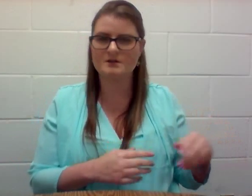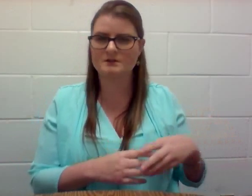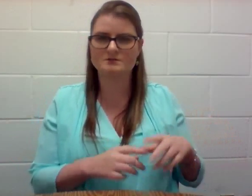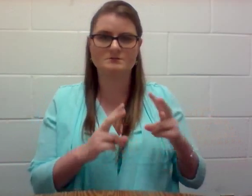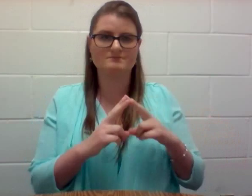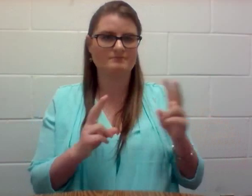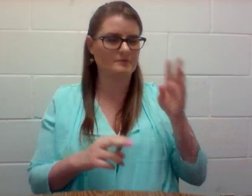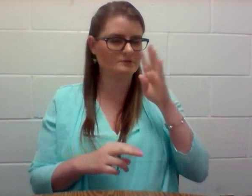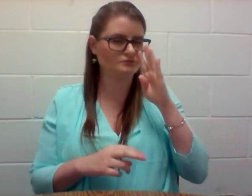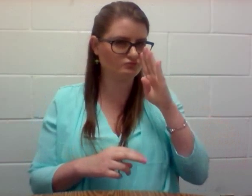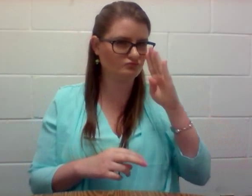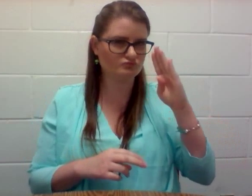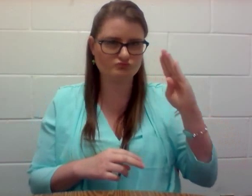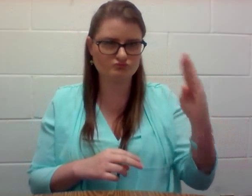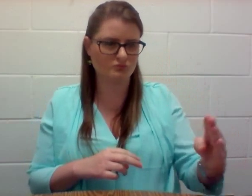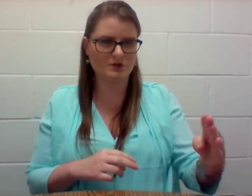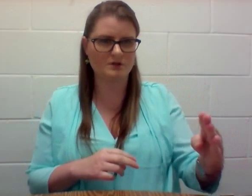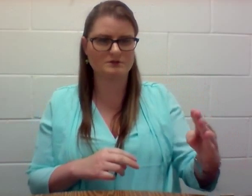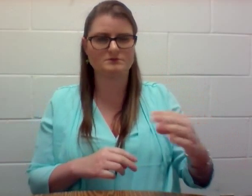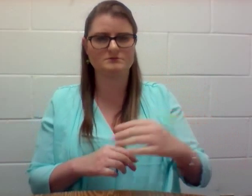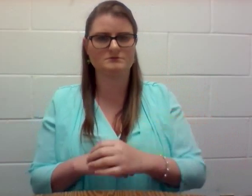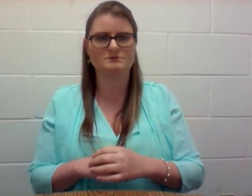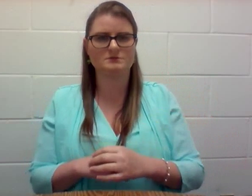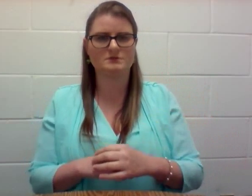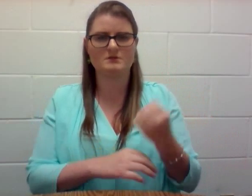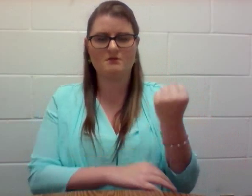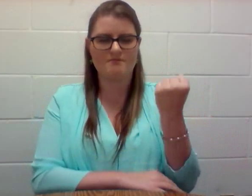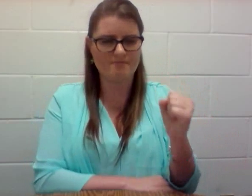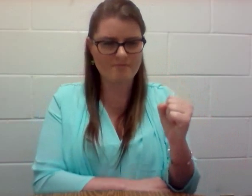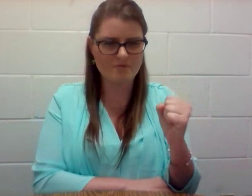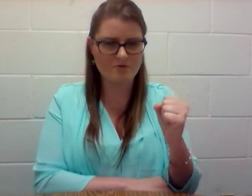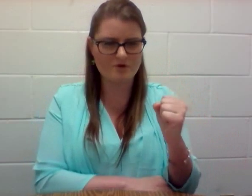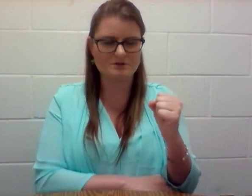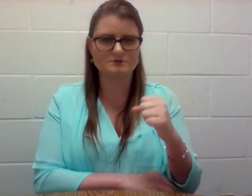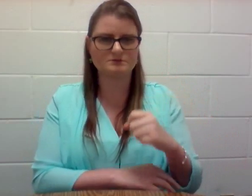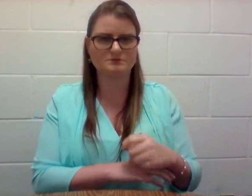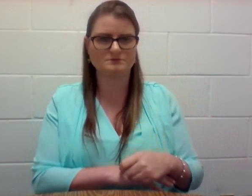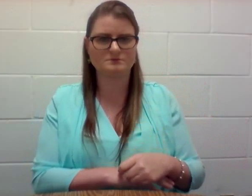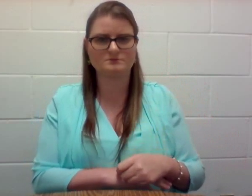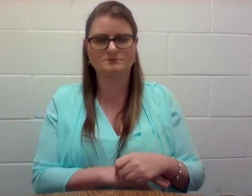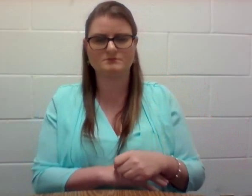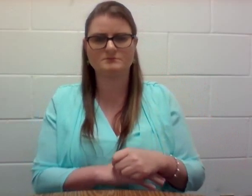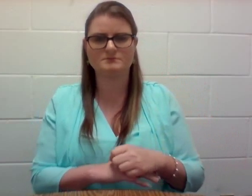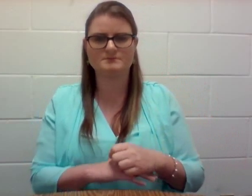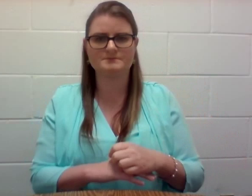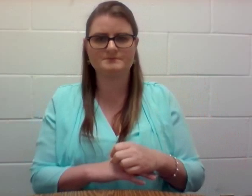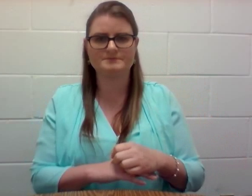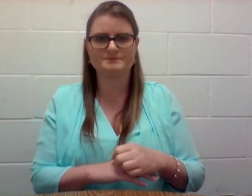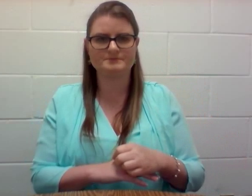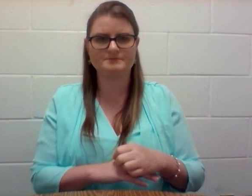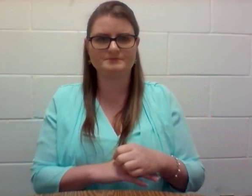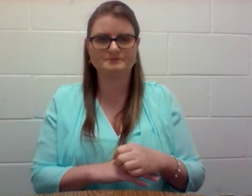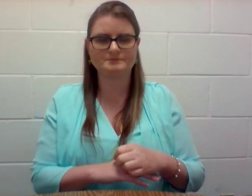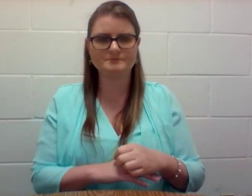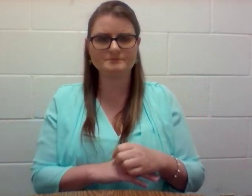directive, commands and forcefulness, directive influence, to very non-directive